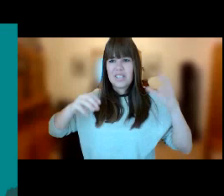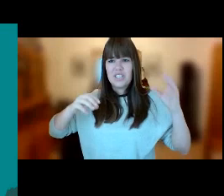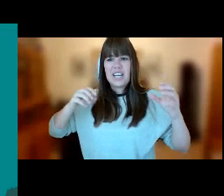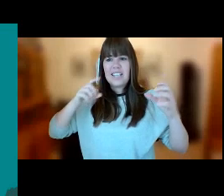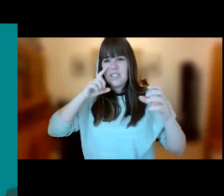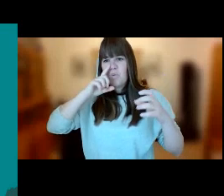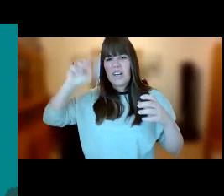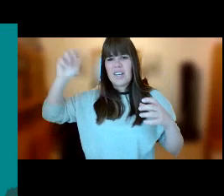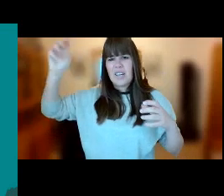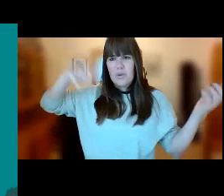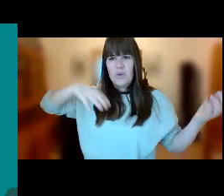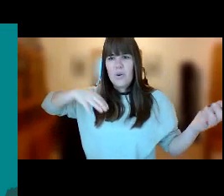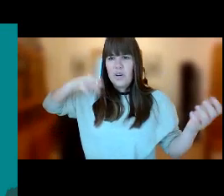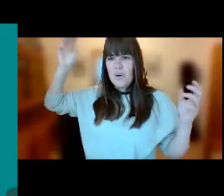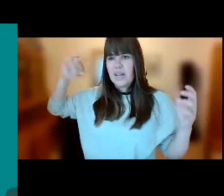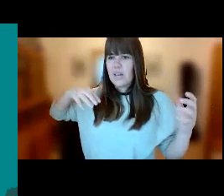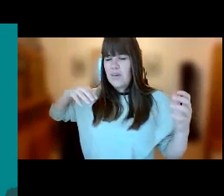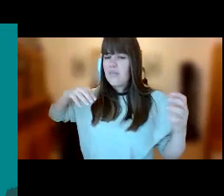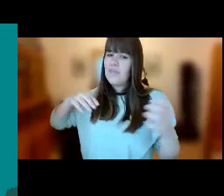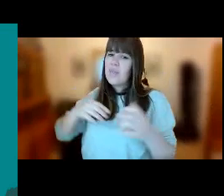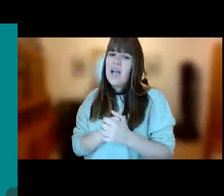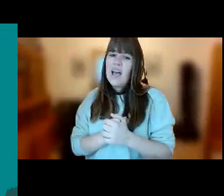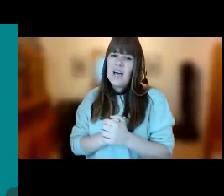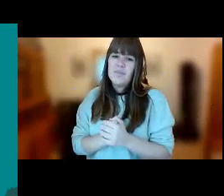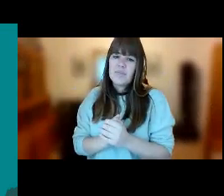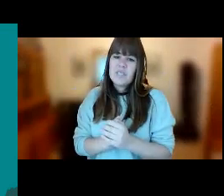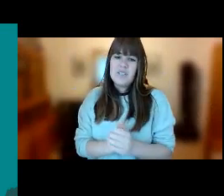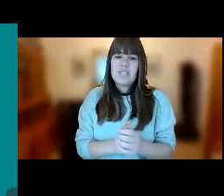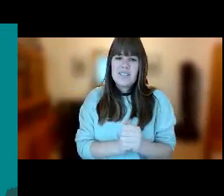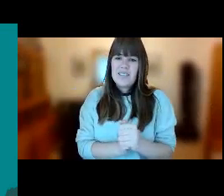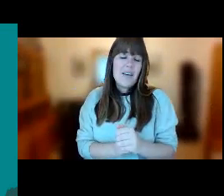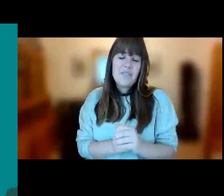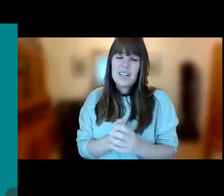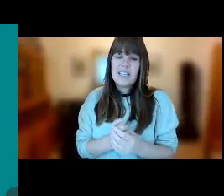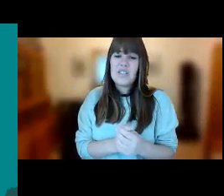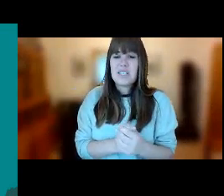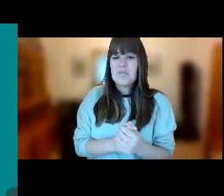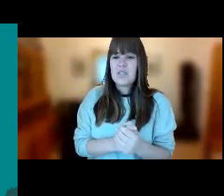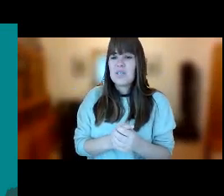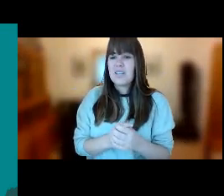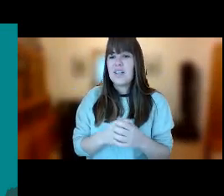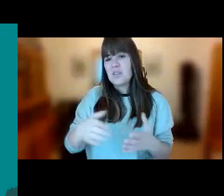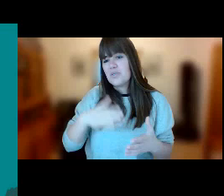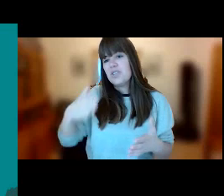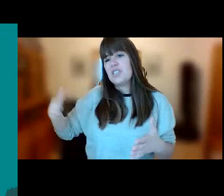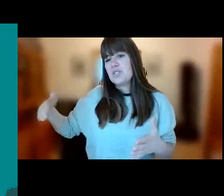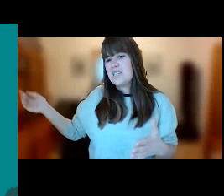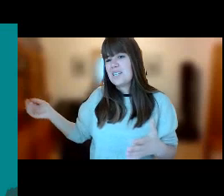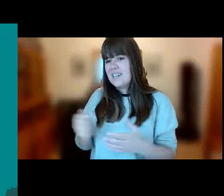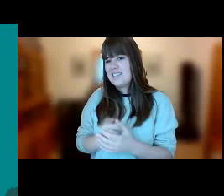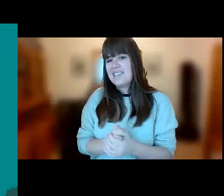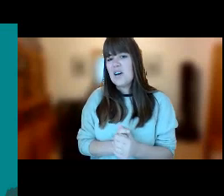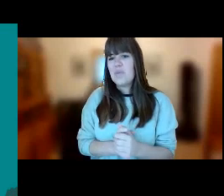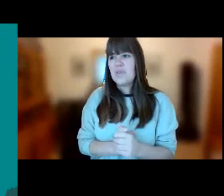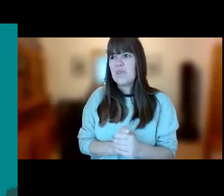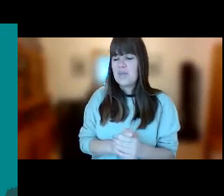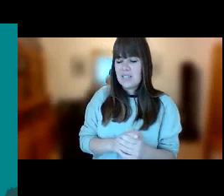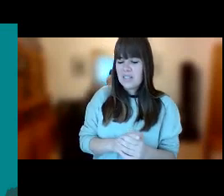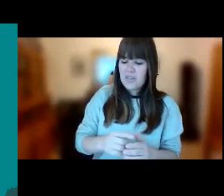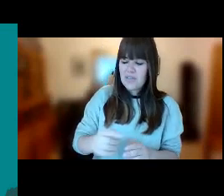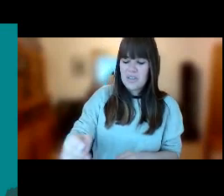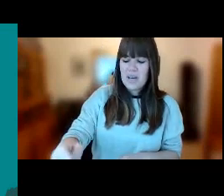that power exchange and working for, not working with. So just, really interesting resource to kind of look through. She's always updating that,